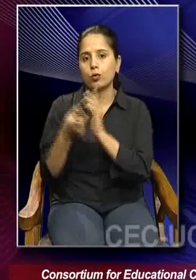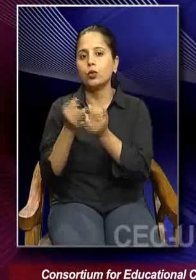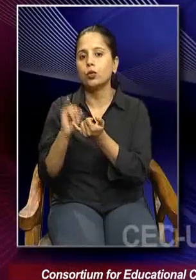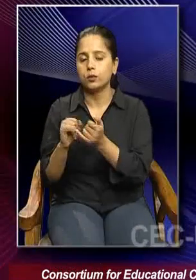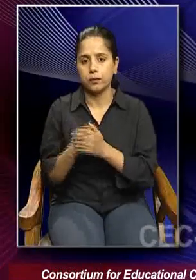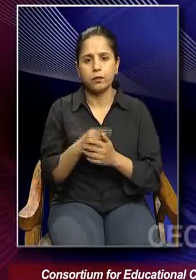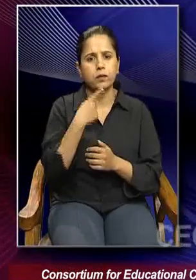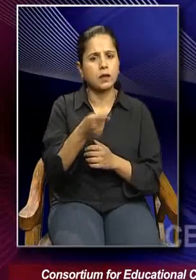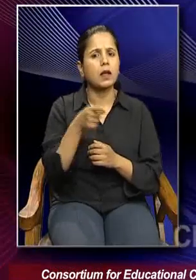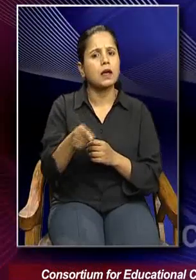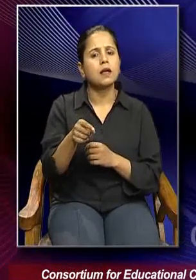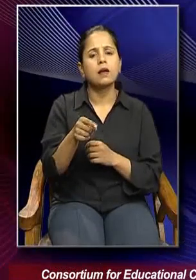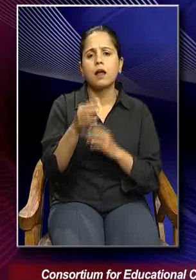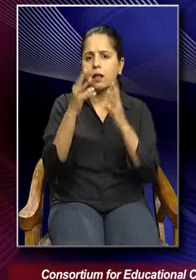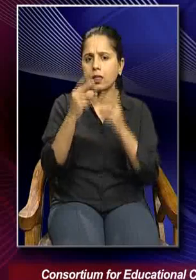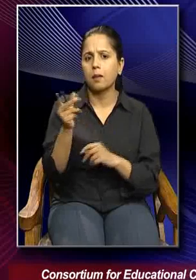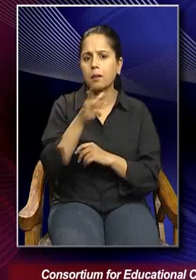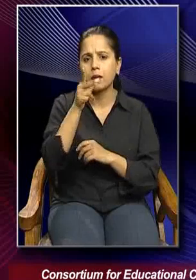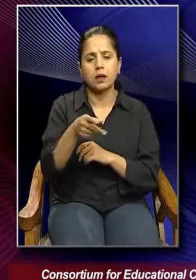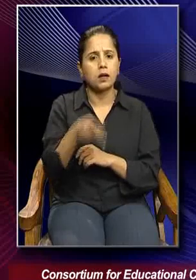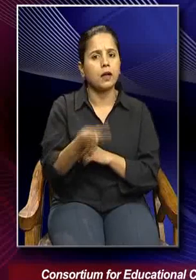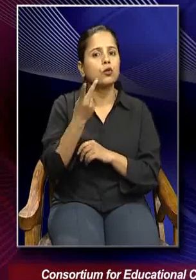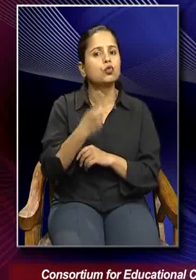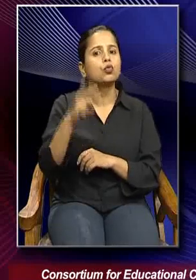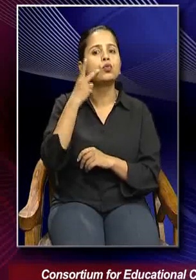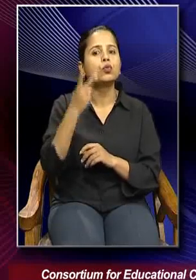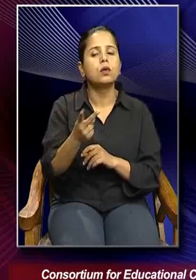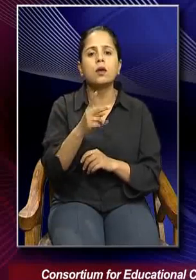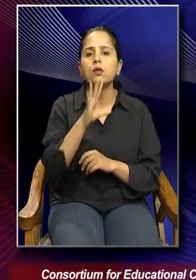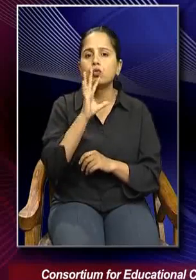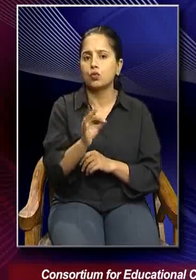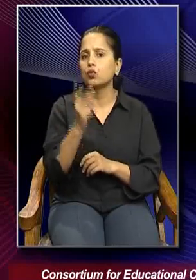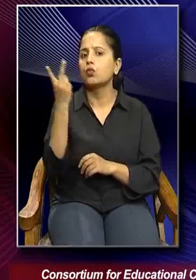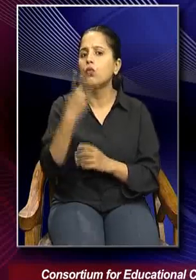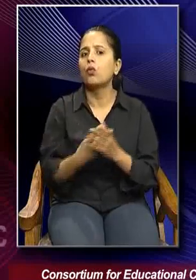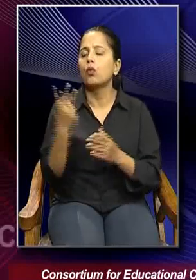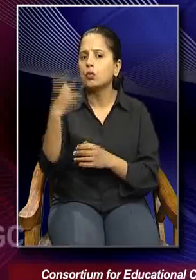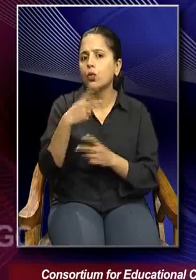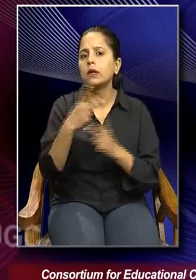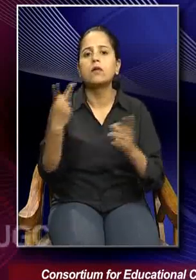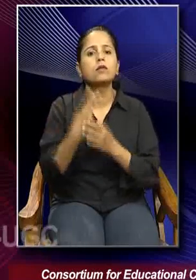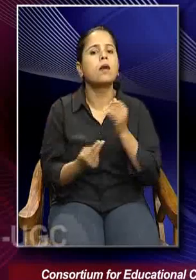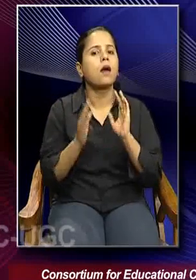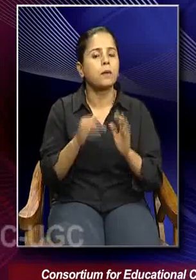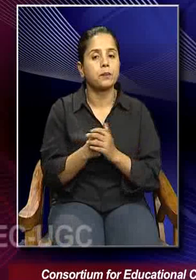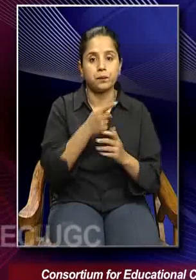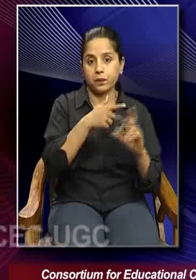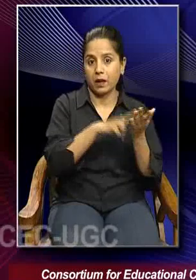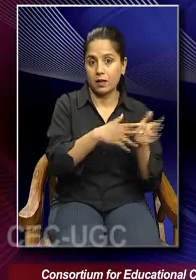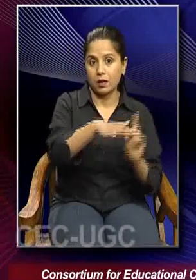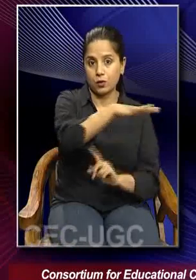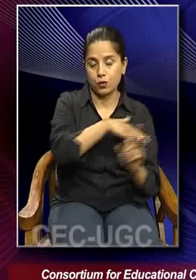reality is twofold, or that ultimate reality is twofold, which consists of Prakriti